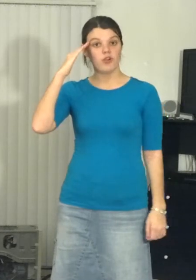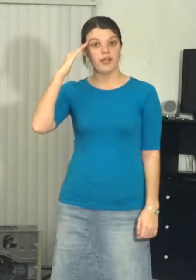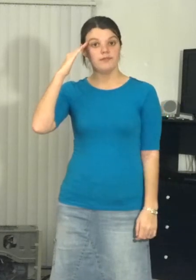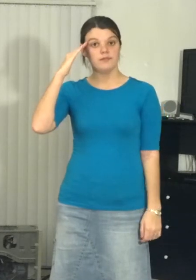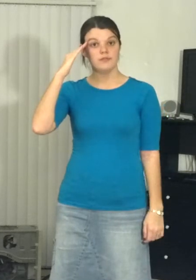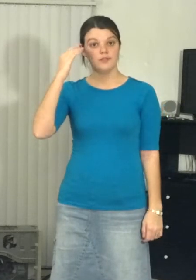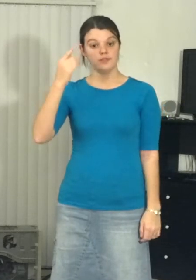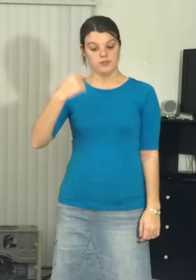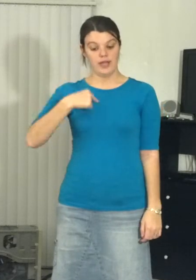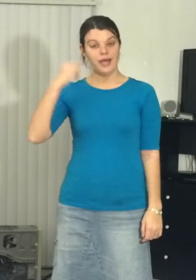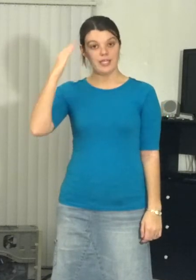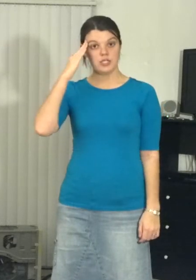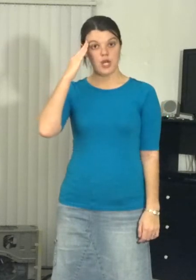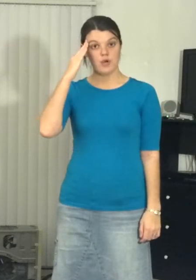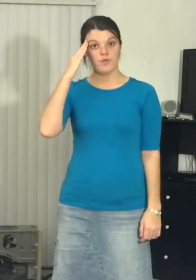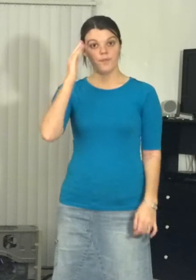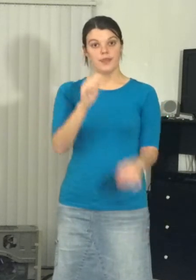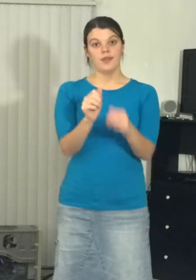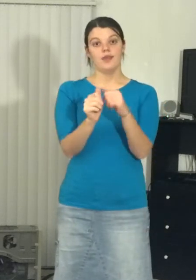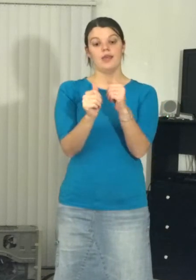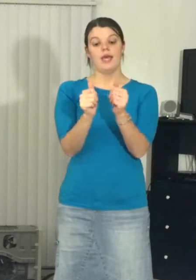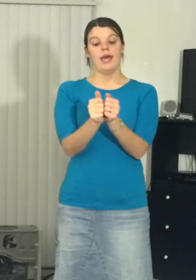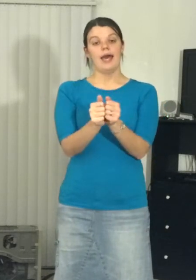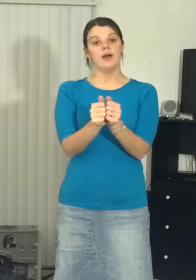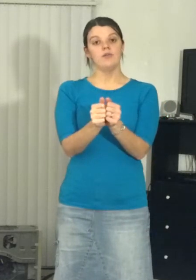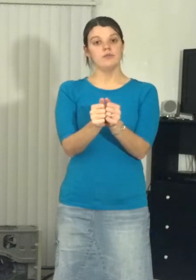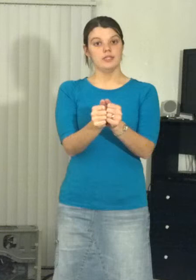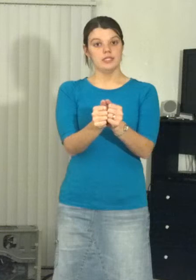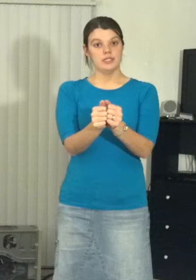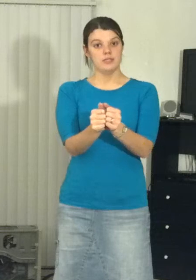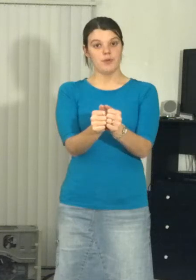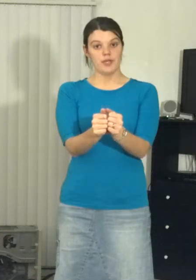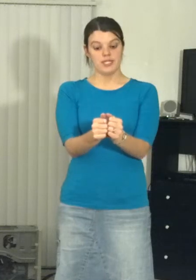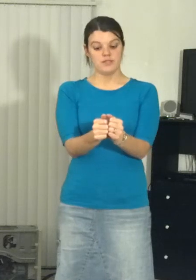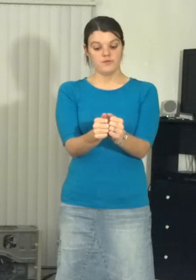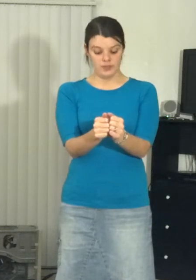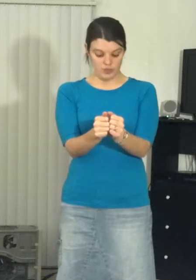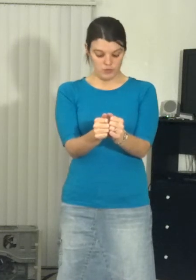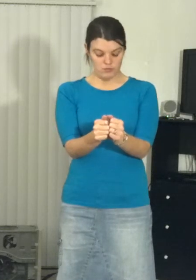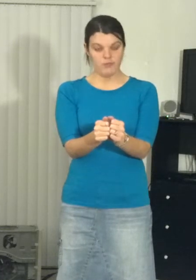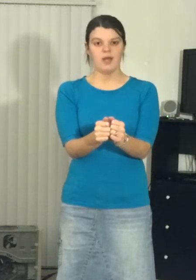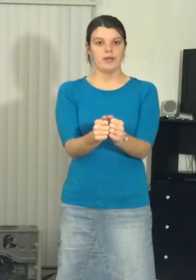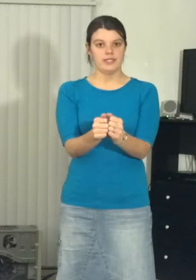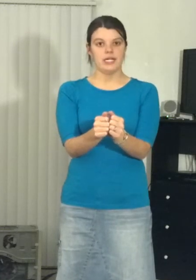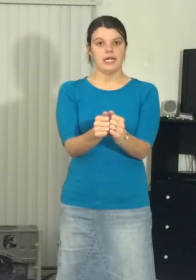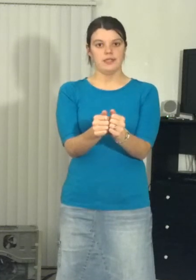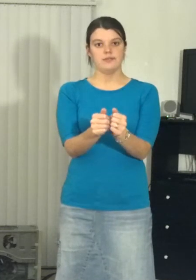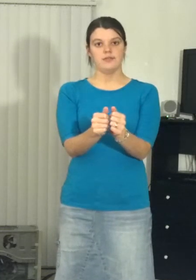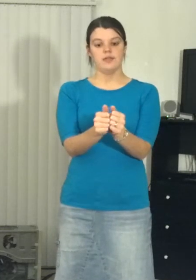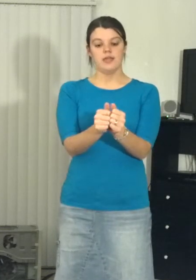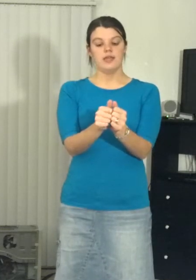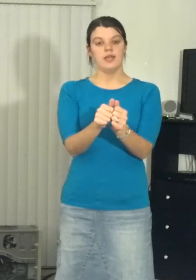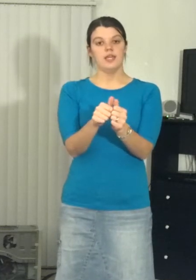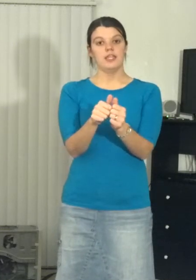forehead. I know. How, both hands in front of you, about waist high, and then